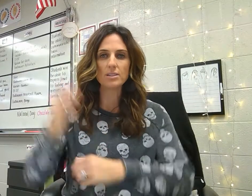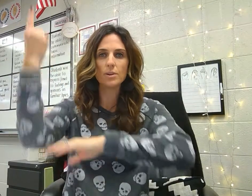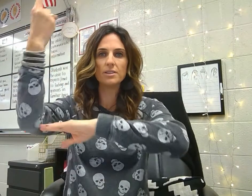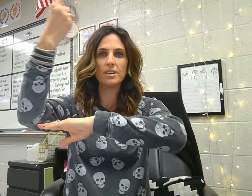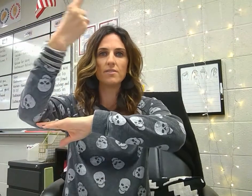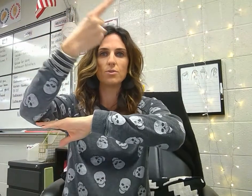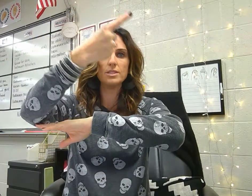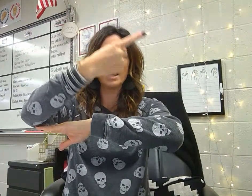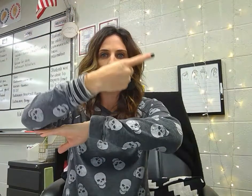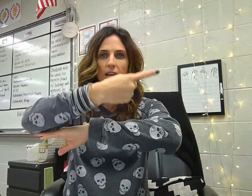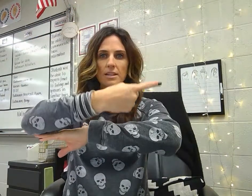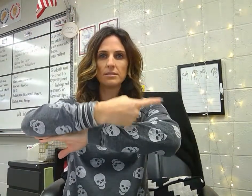Next one, the sign for day.